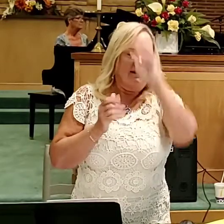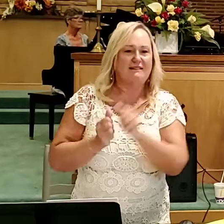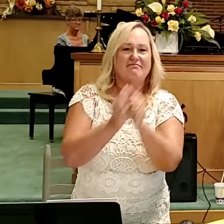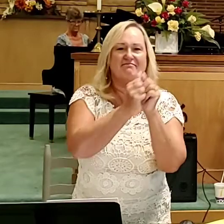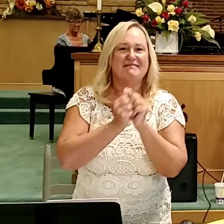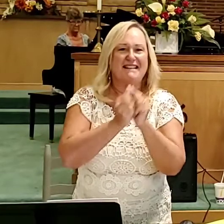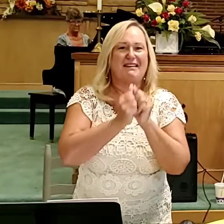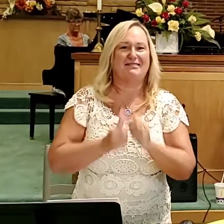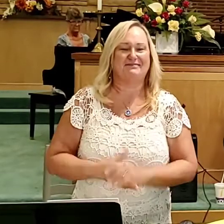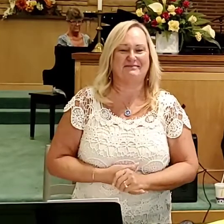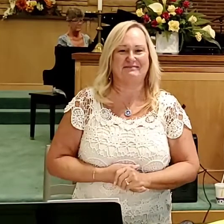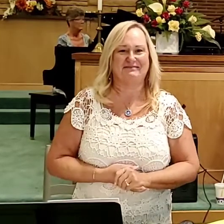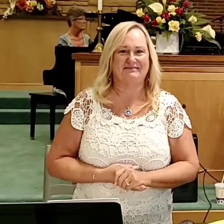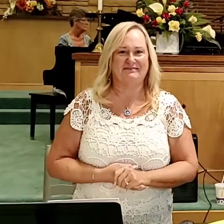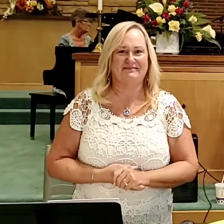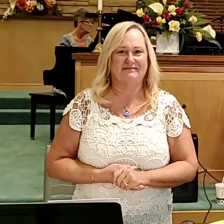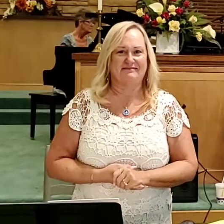together.